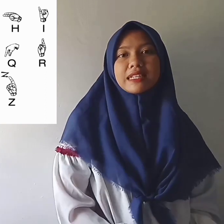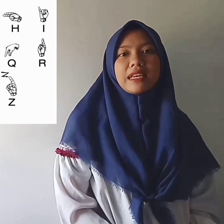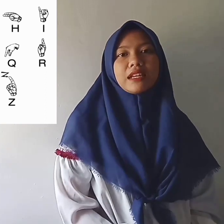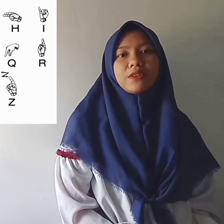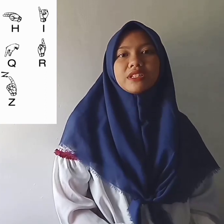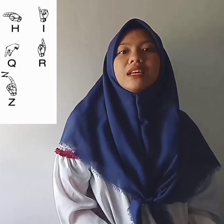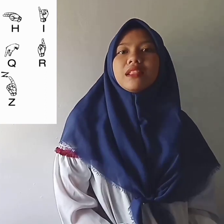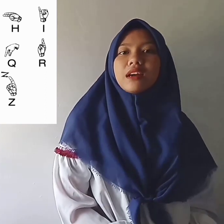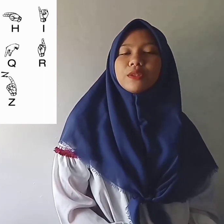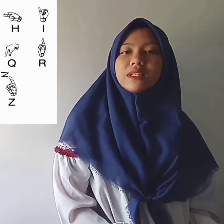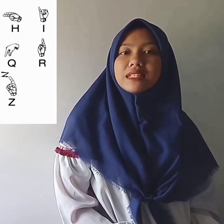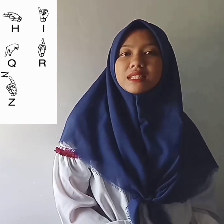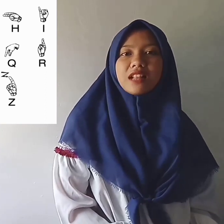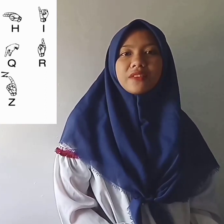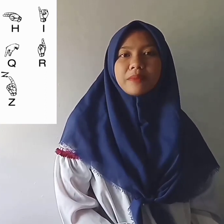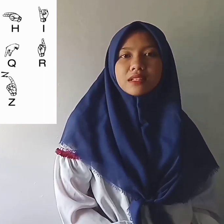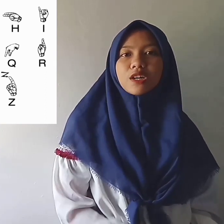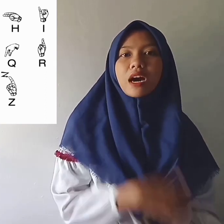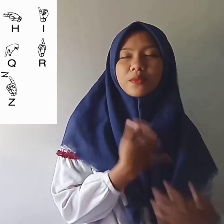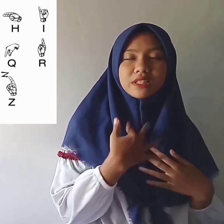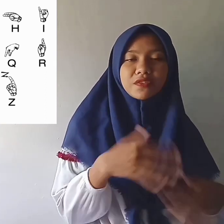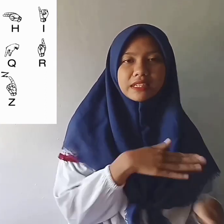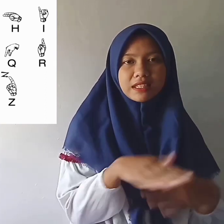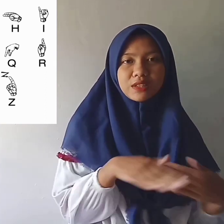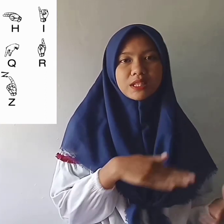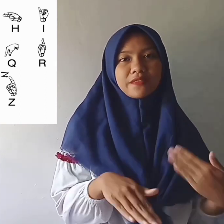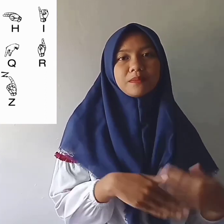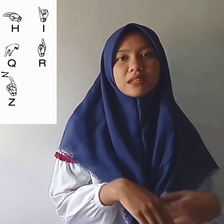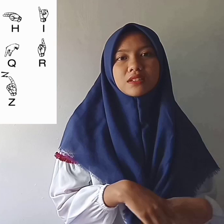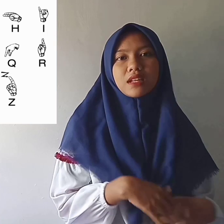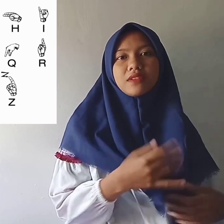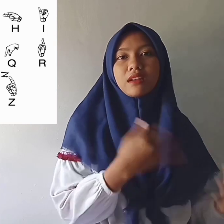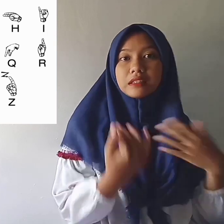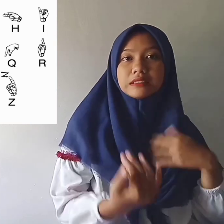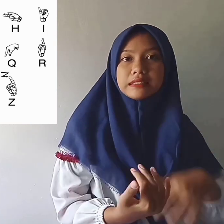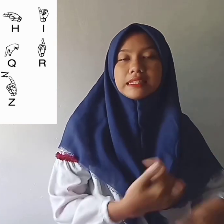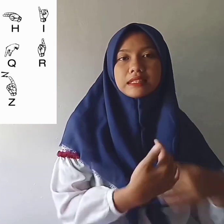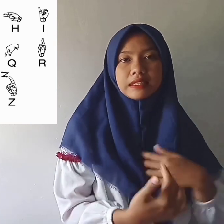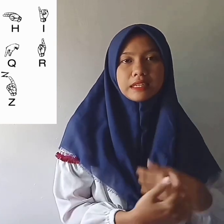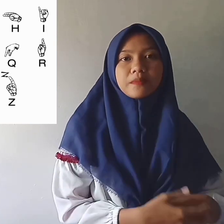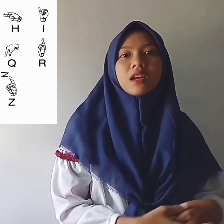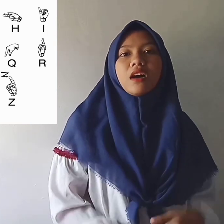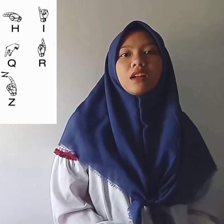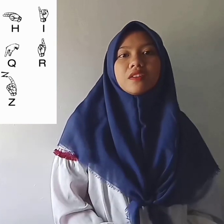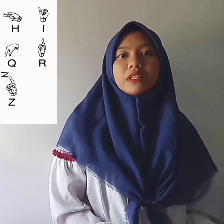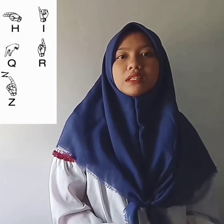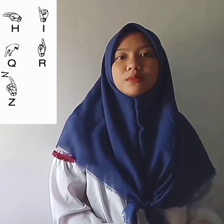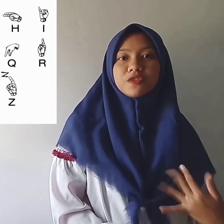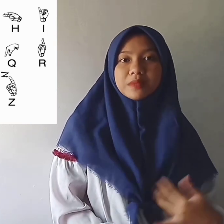Sign Language. There are 26 alphabets, so I will divide it into several parts so that we can learn it easily. All of the movement